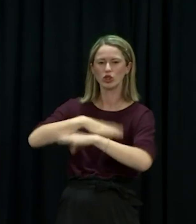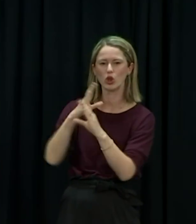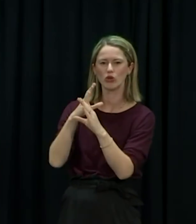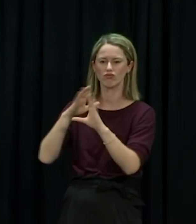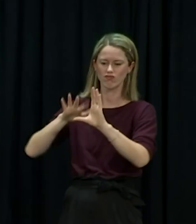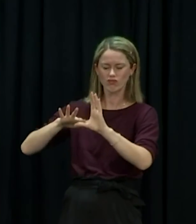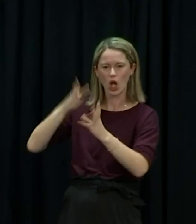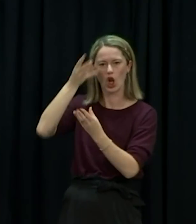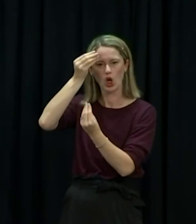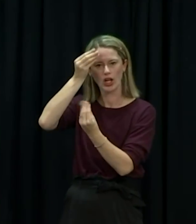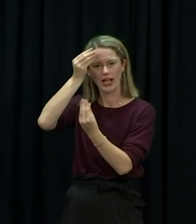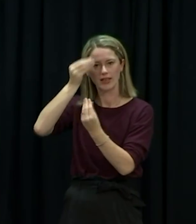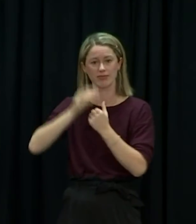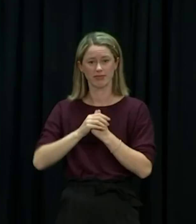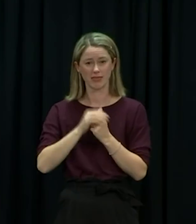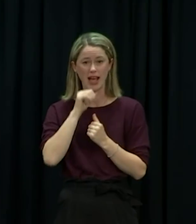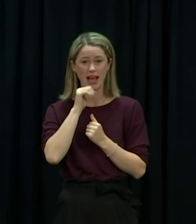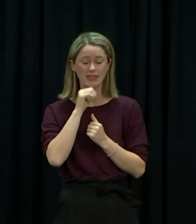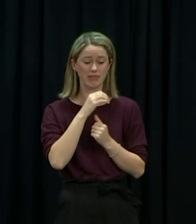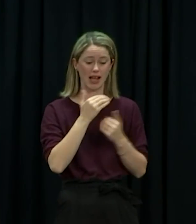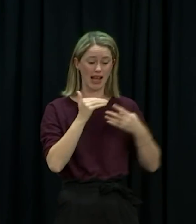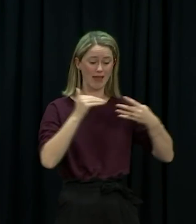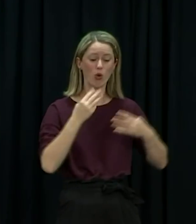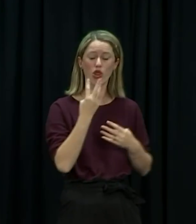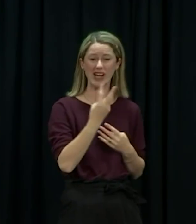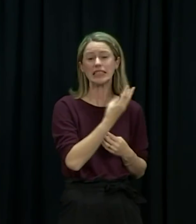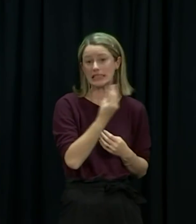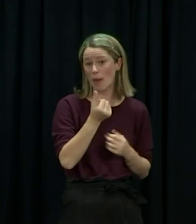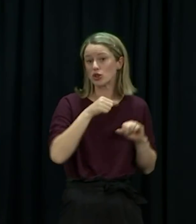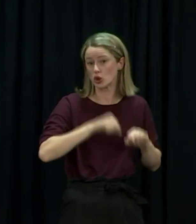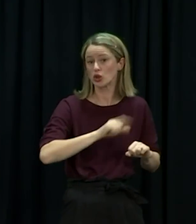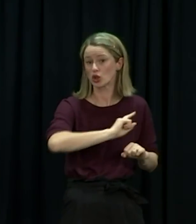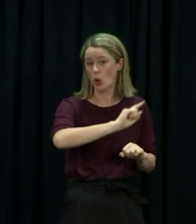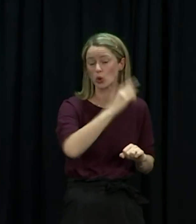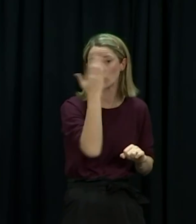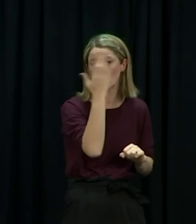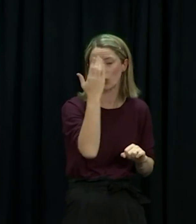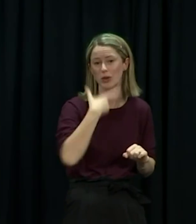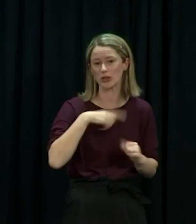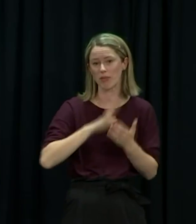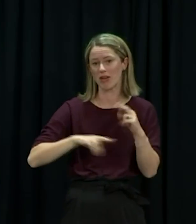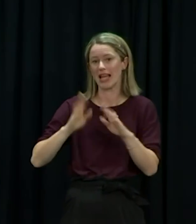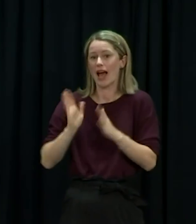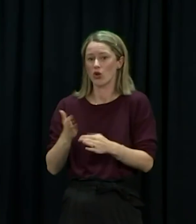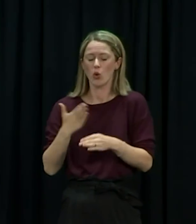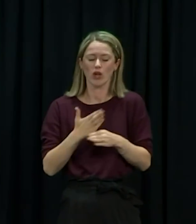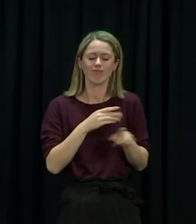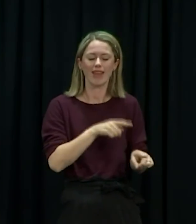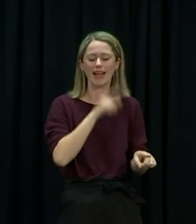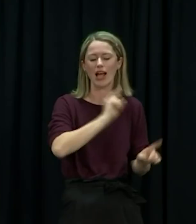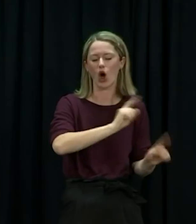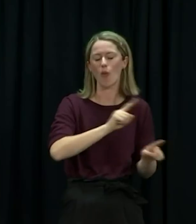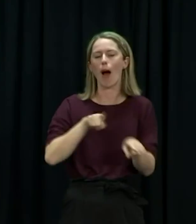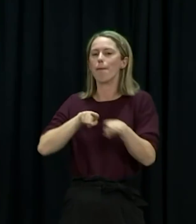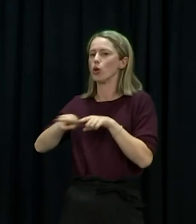4. Students who are currently able to access education facilities will continue to do so.